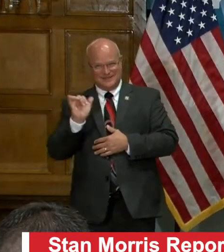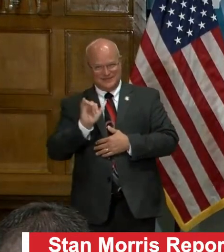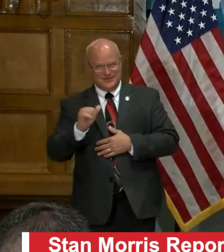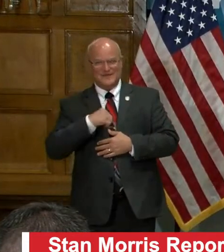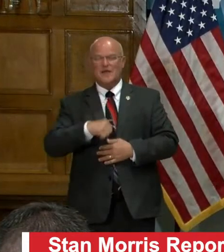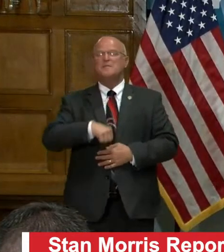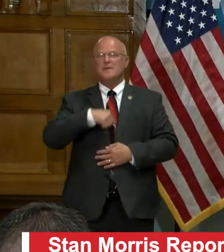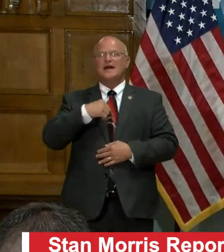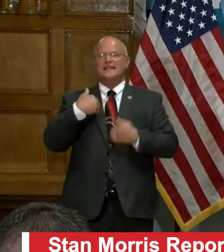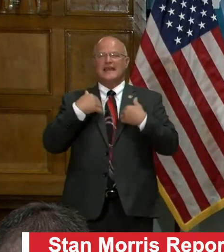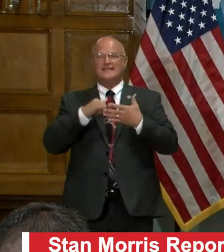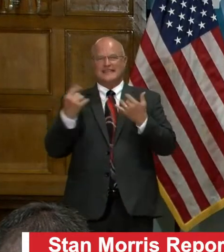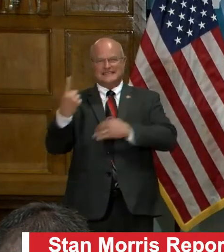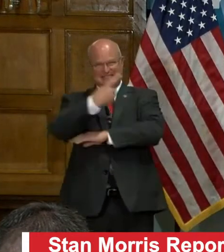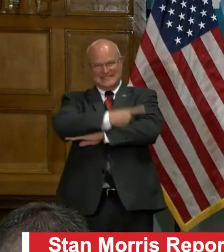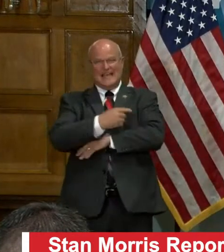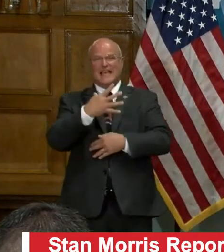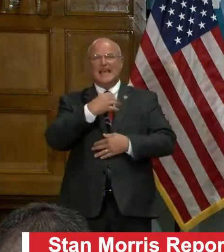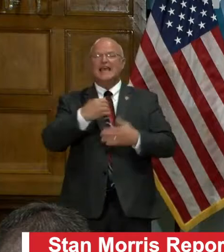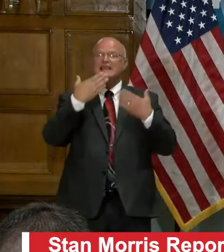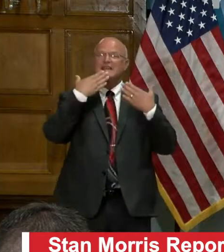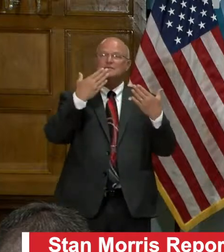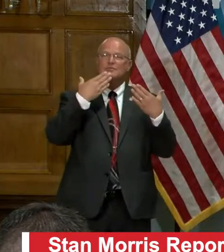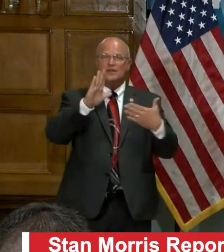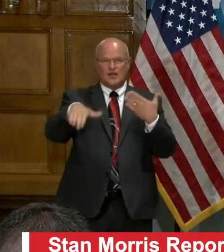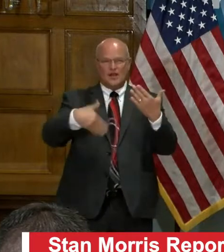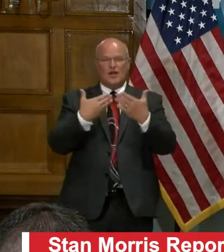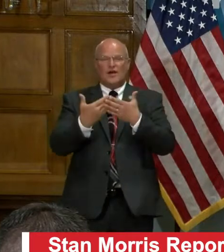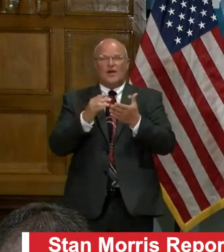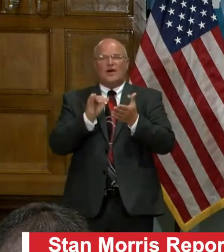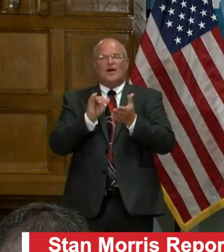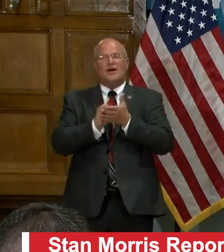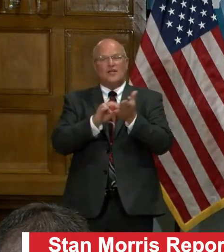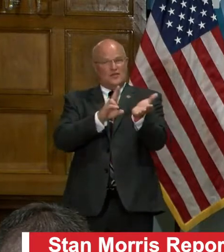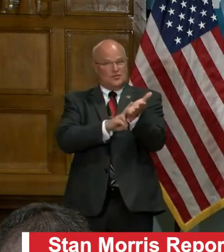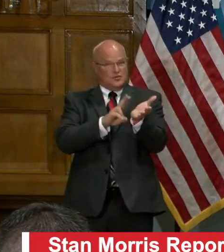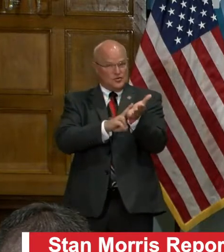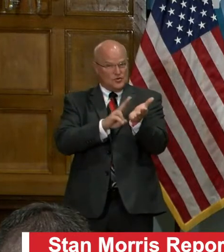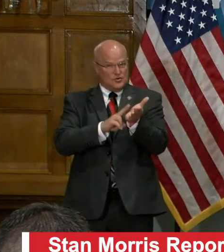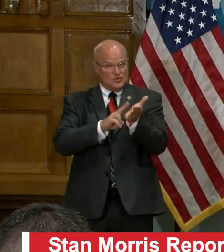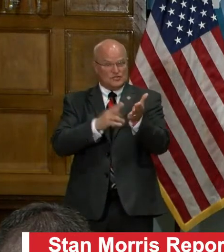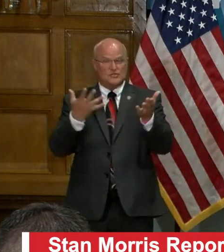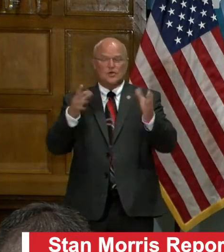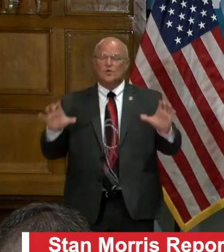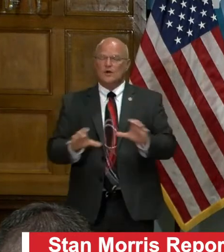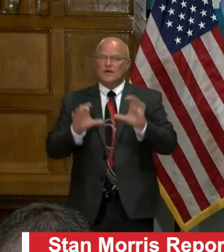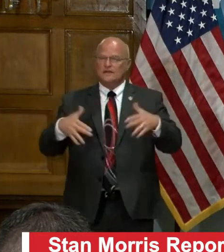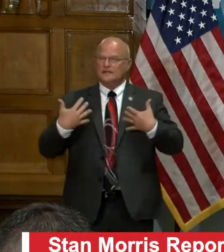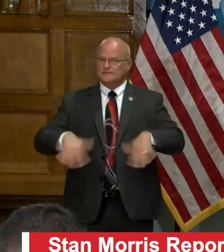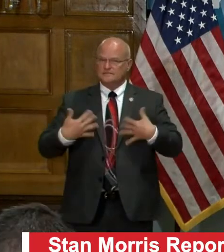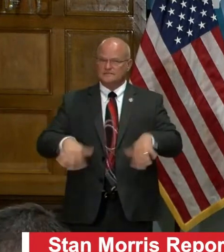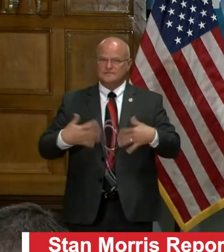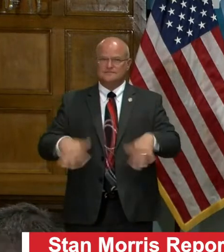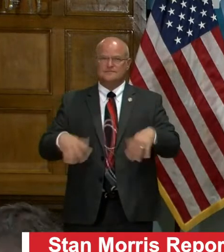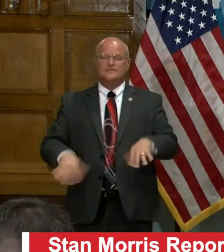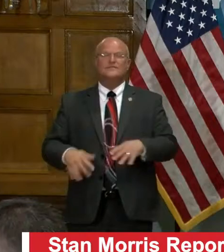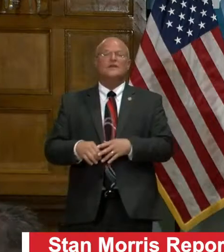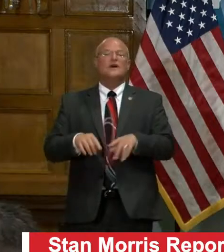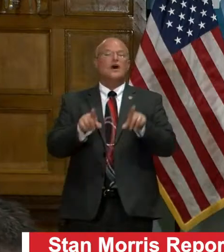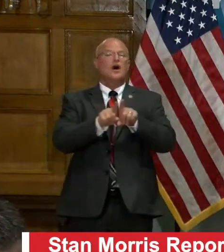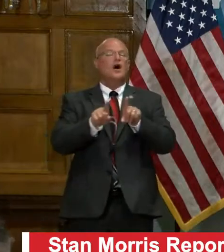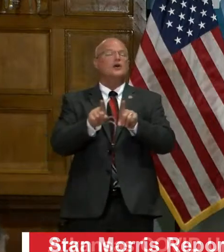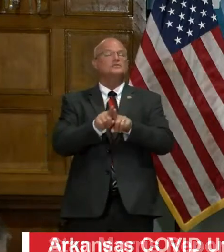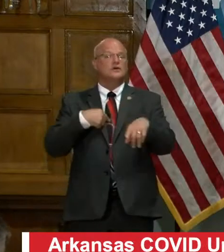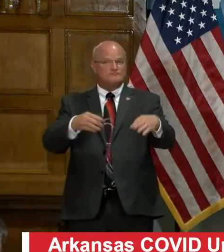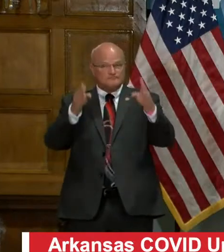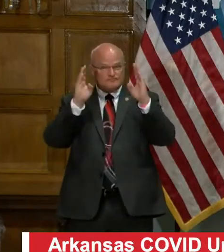I'm very proud to be wearing these today and appreciate all the nurses in what they've done. I also just want to